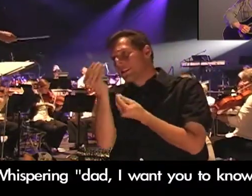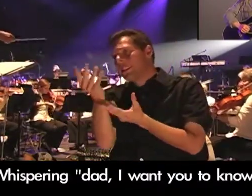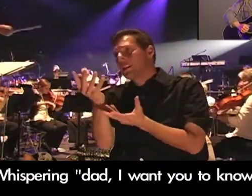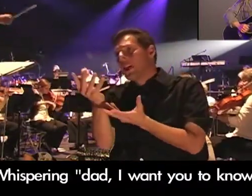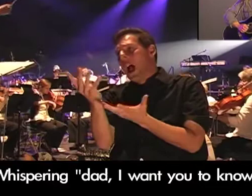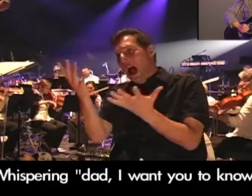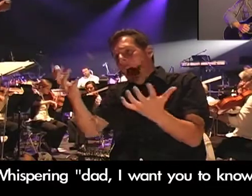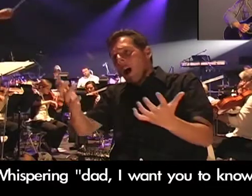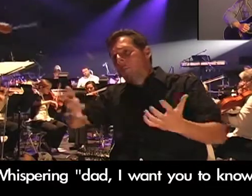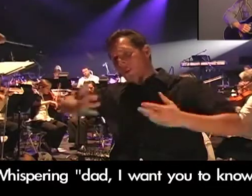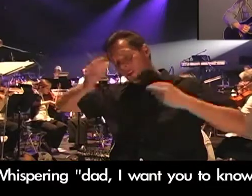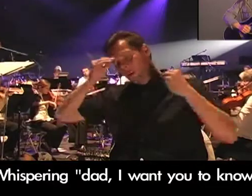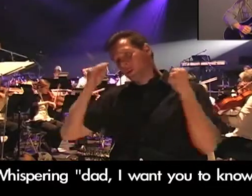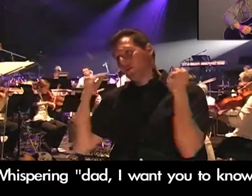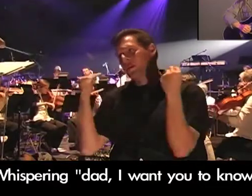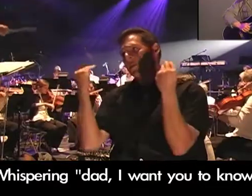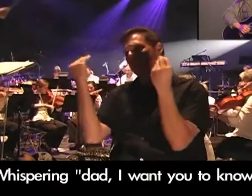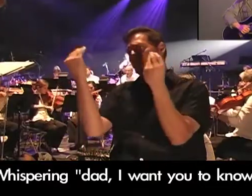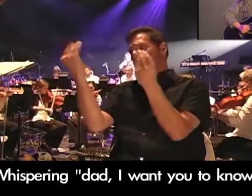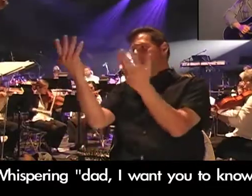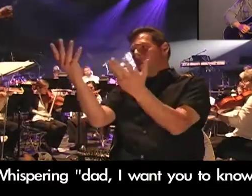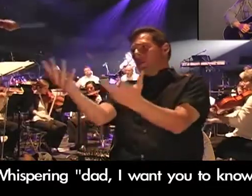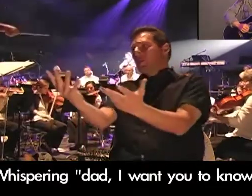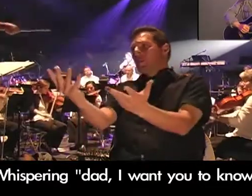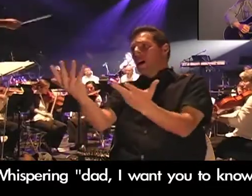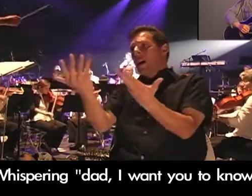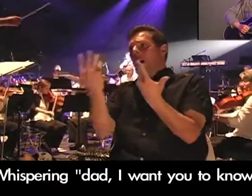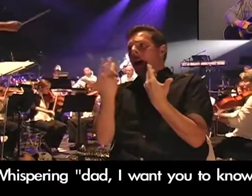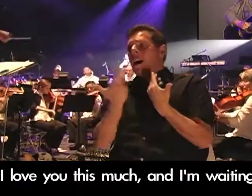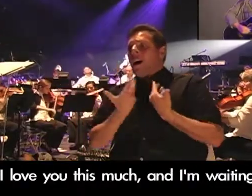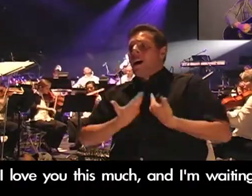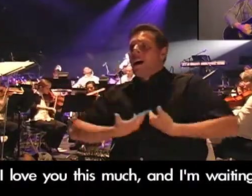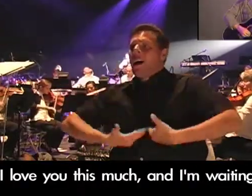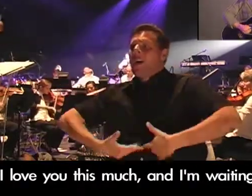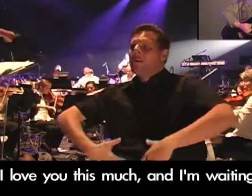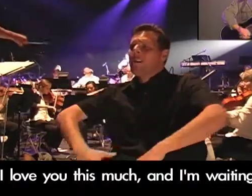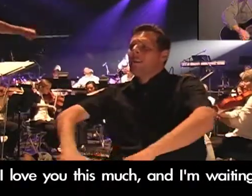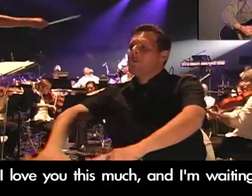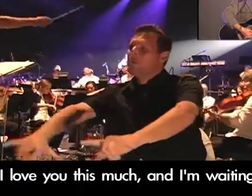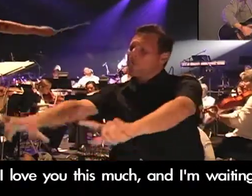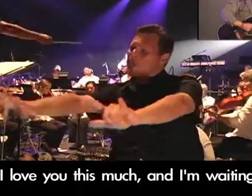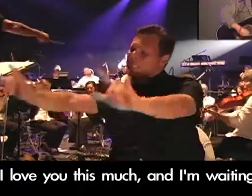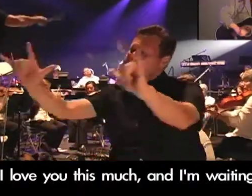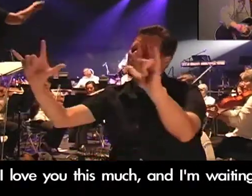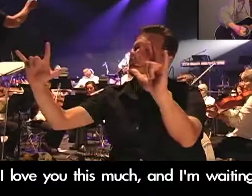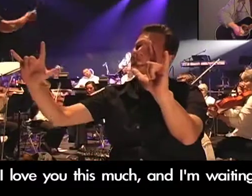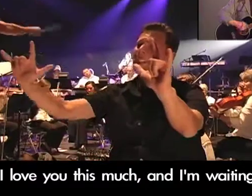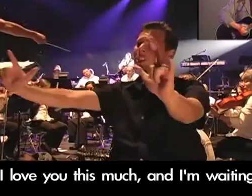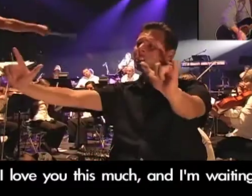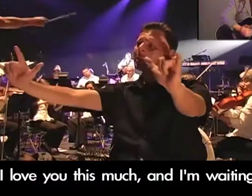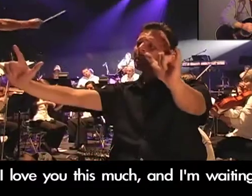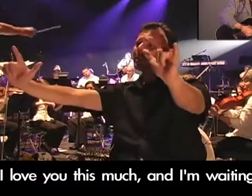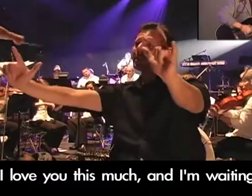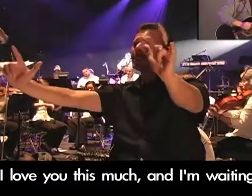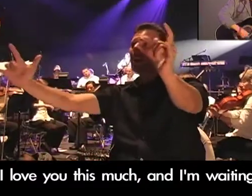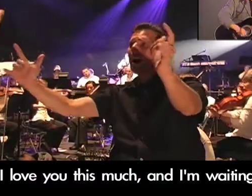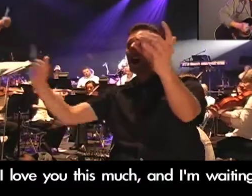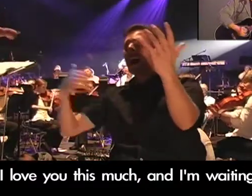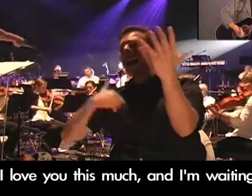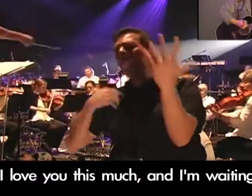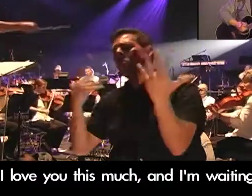Dad, I want you to know I love you this much.